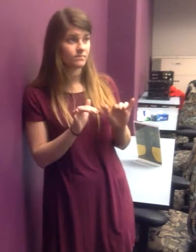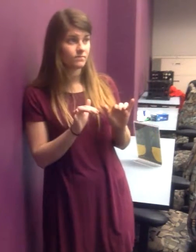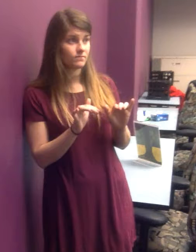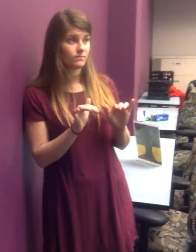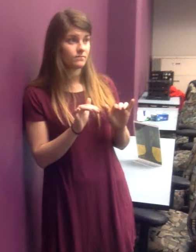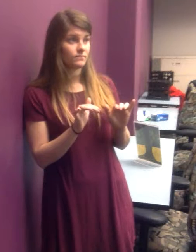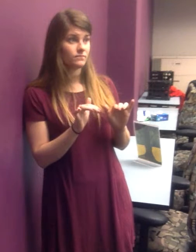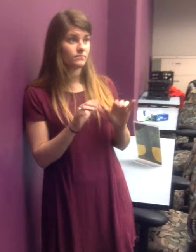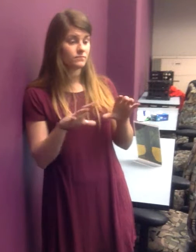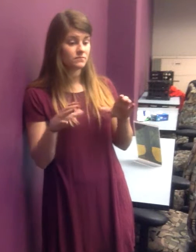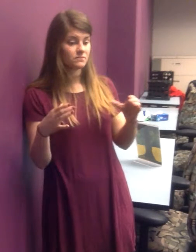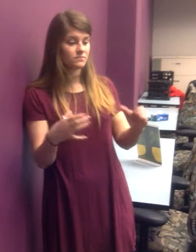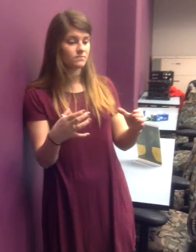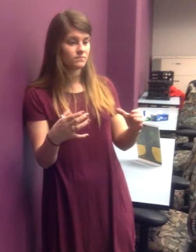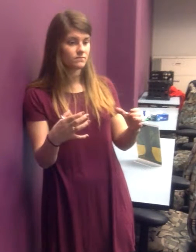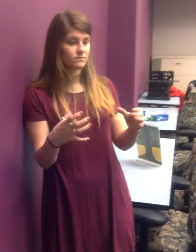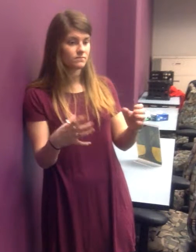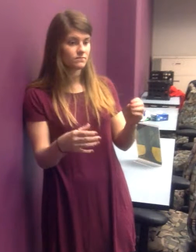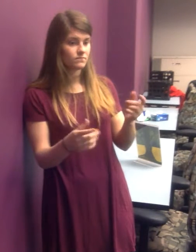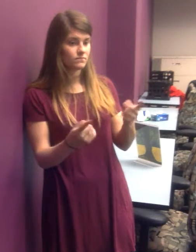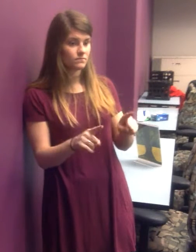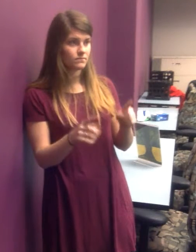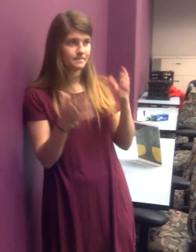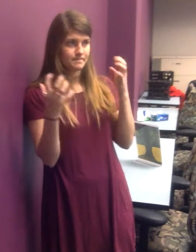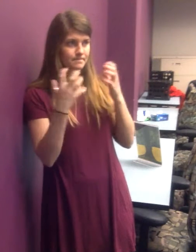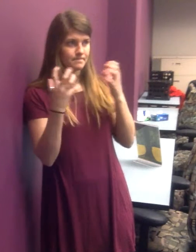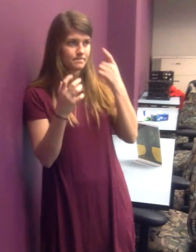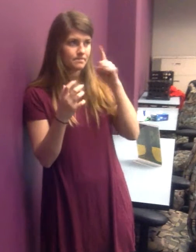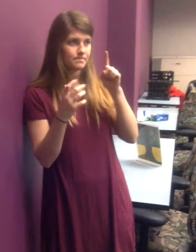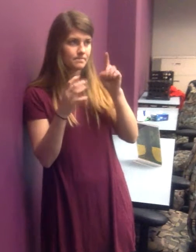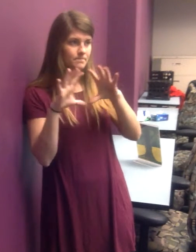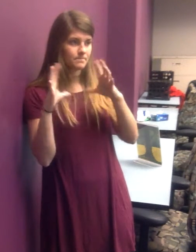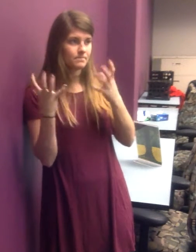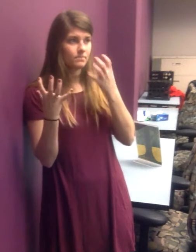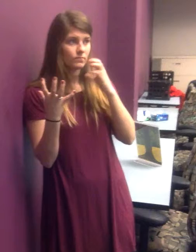the skeptic tactic of fighting scientific warnings with doubt and delay was finding success.